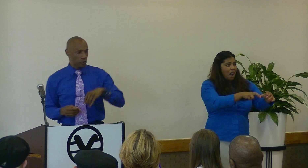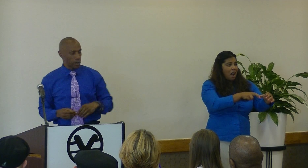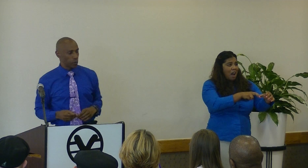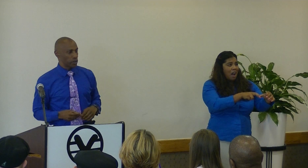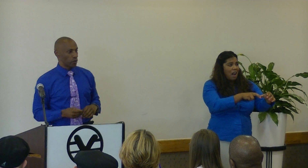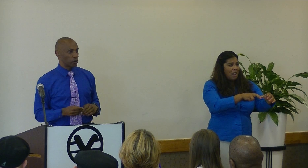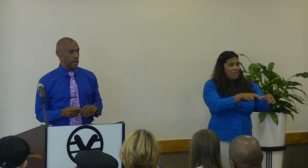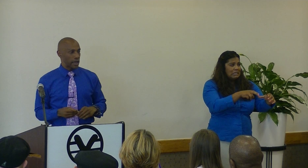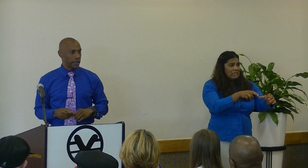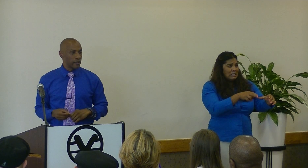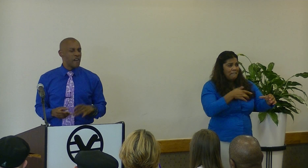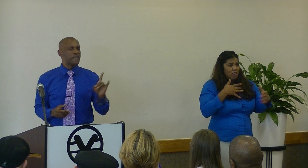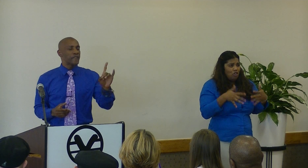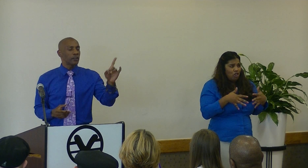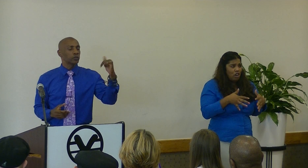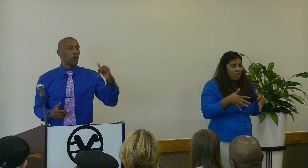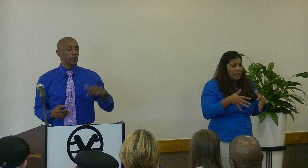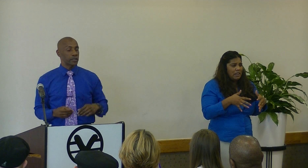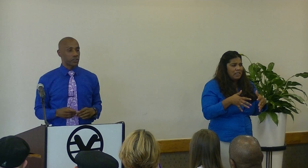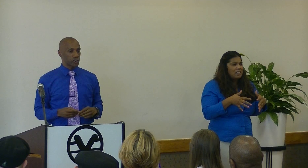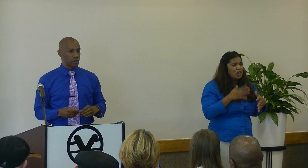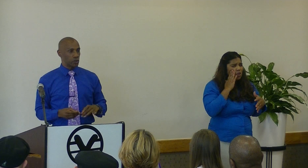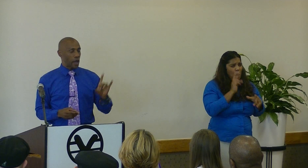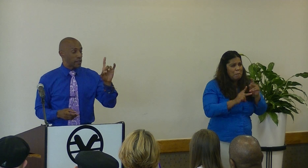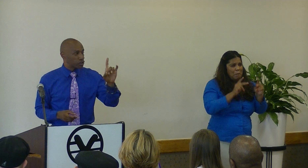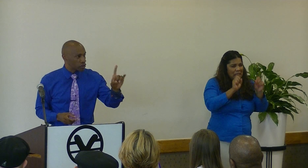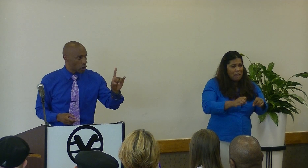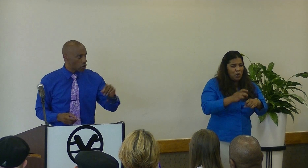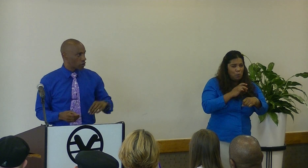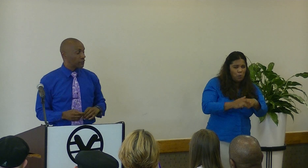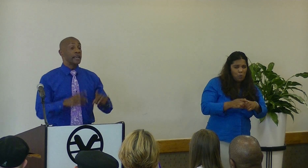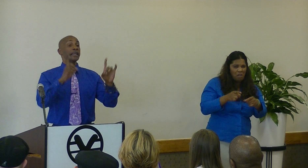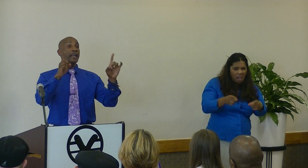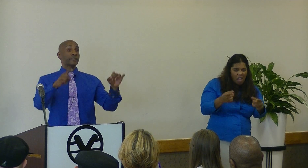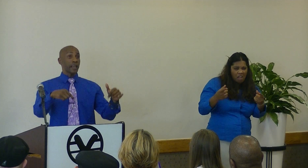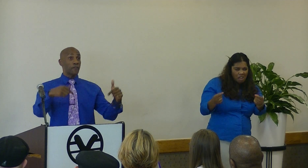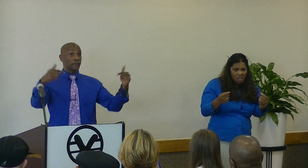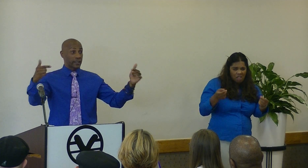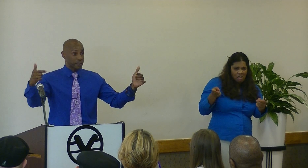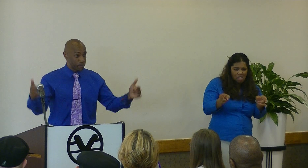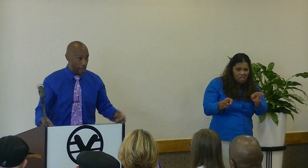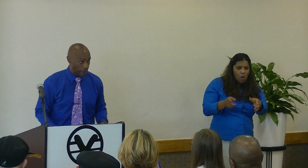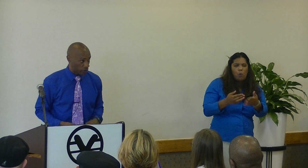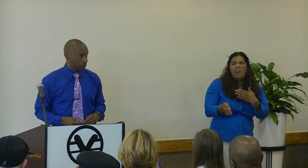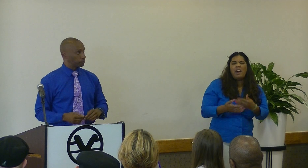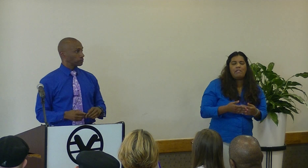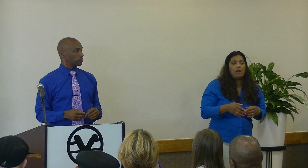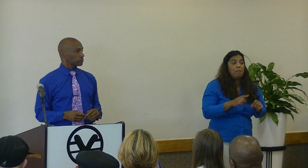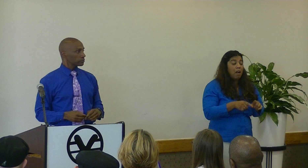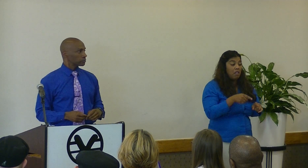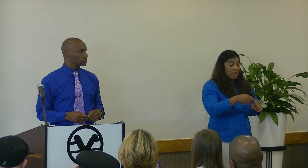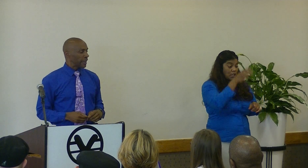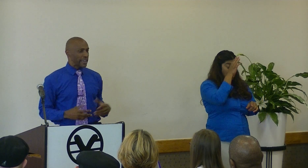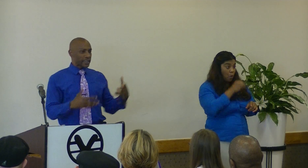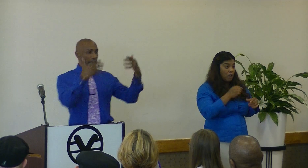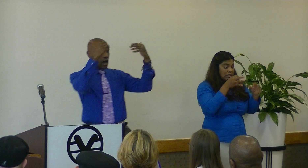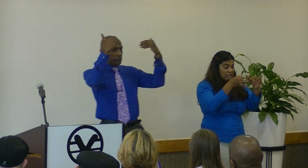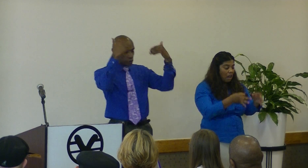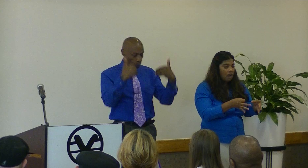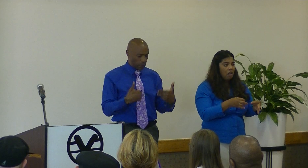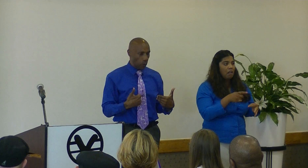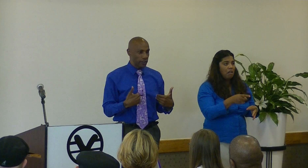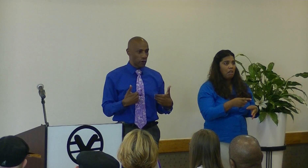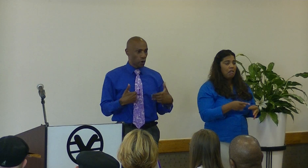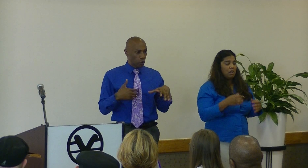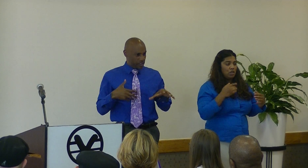yet this 21-year-old guy felt what was his to do and served in a selfless manner. He